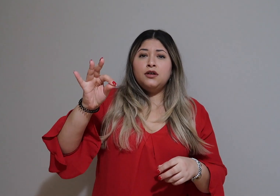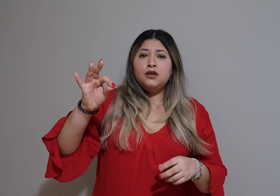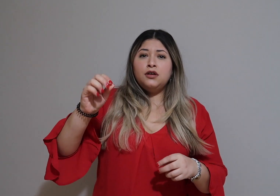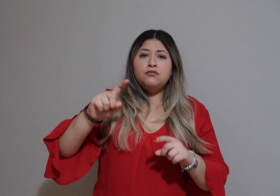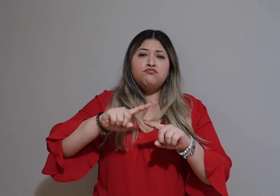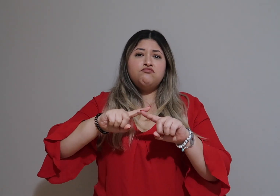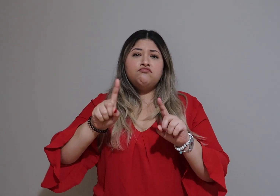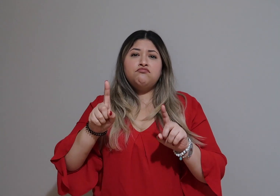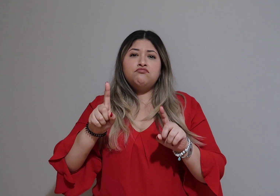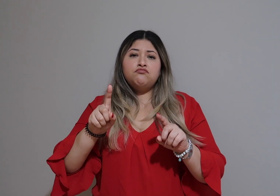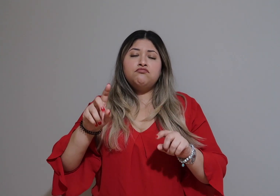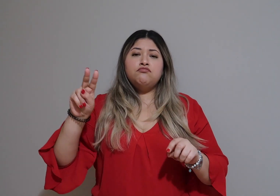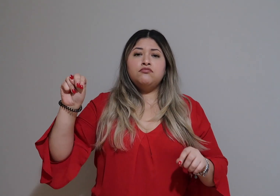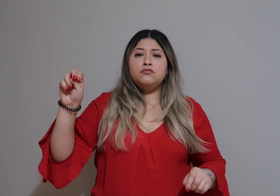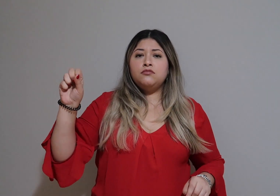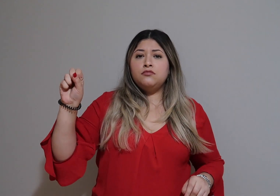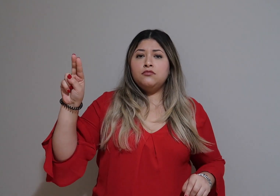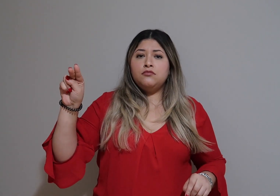find different things that do occur